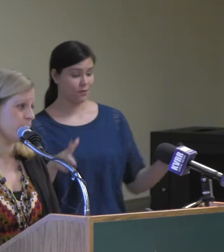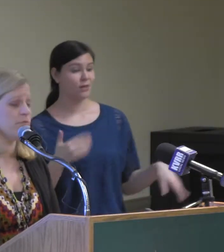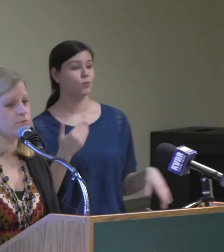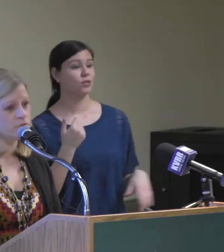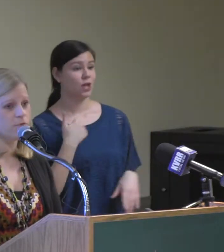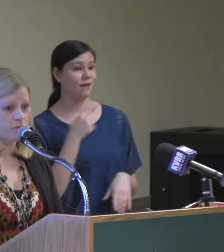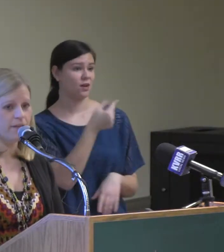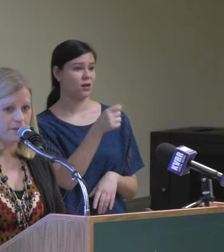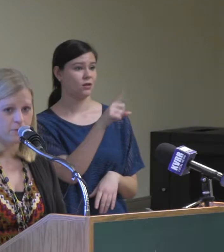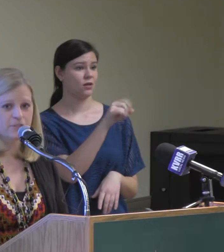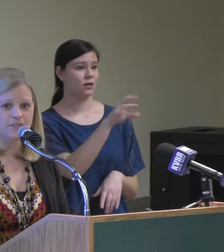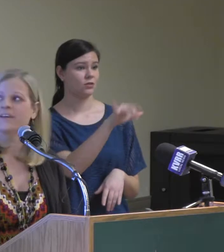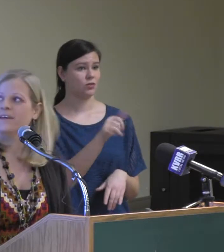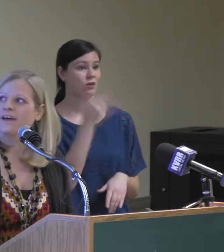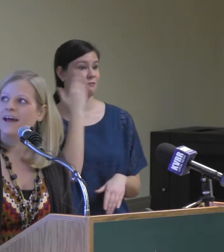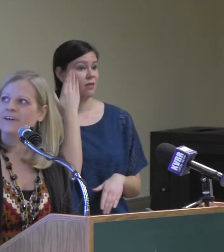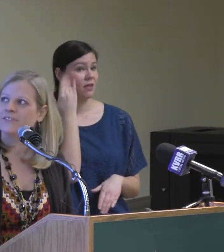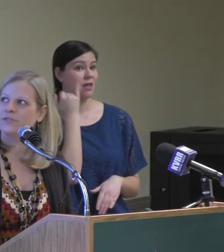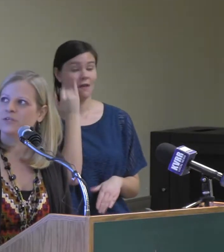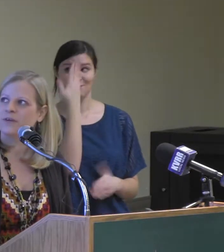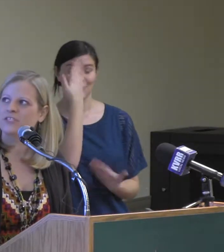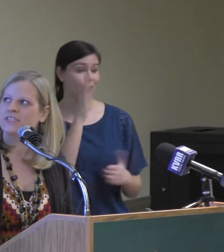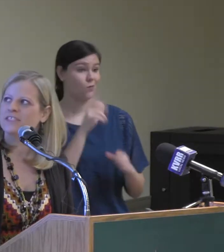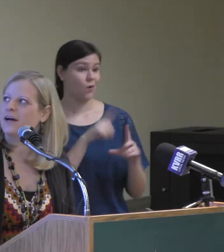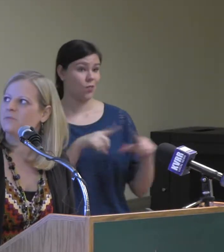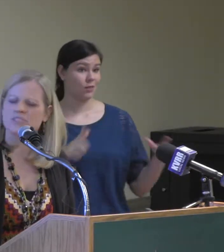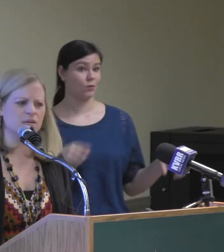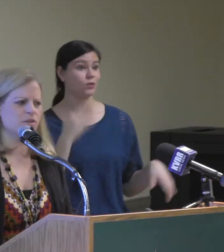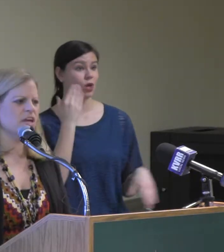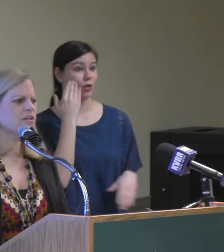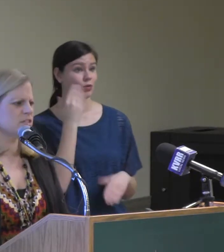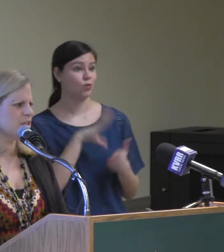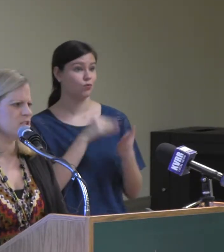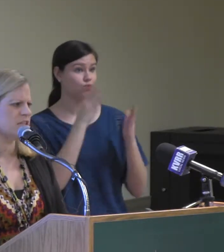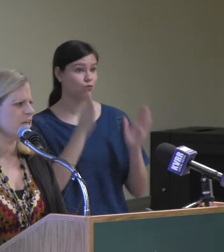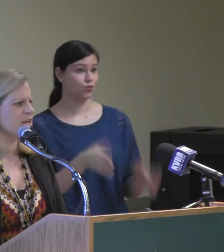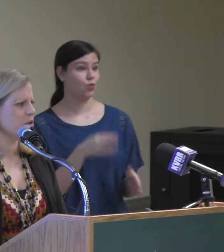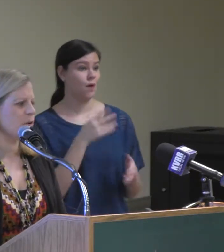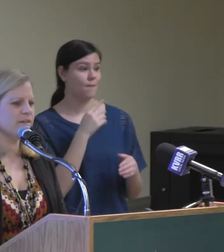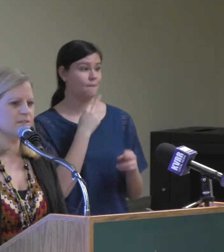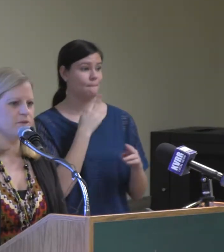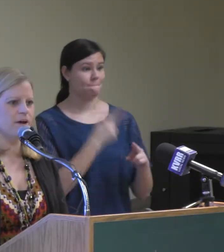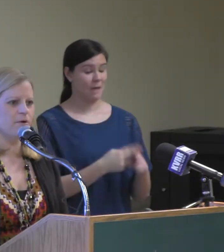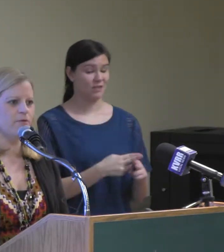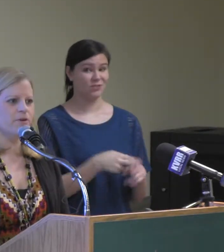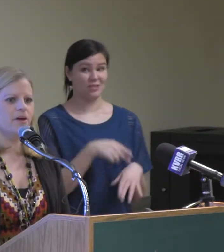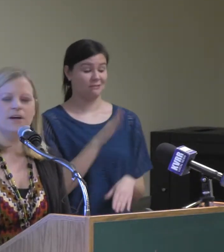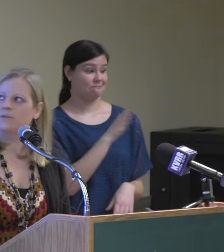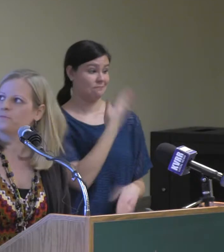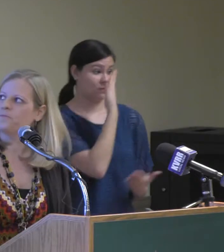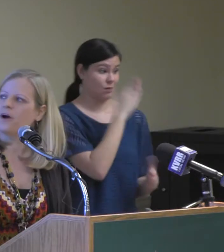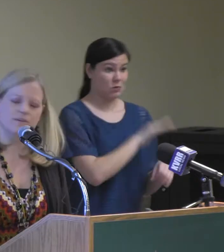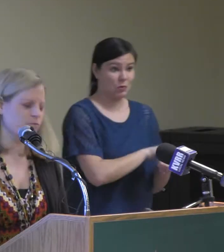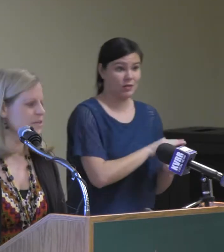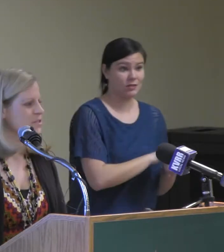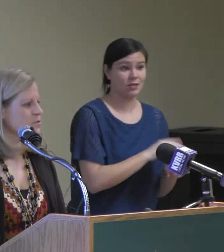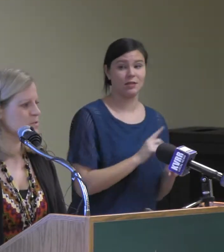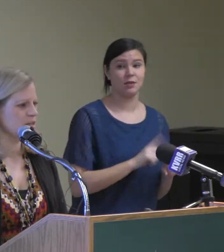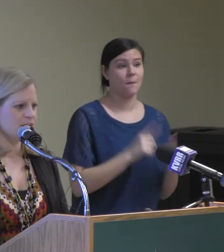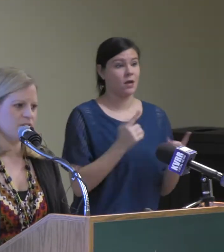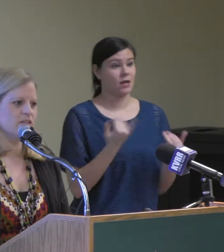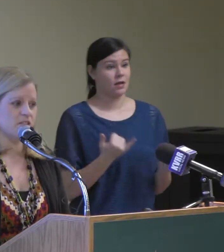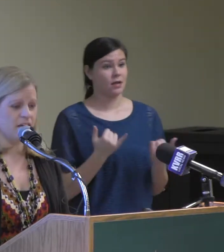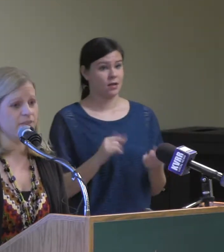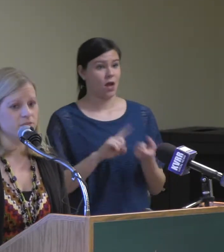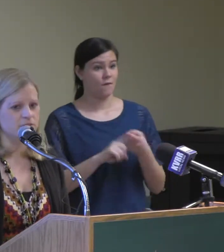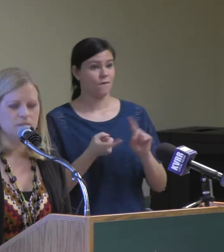for you if you don't know that language. I know a student mentioned just like when they learned English and they didn't know it, so now our friends who speak